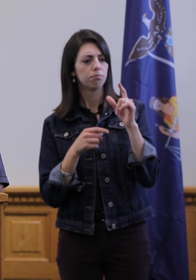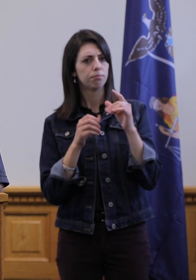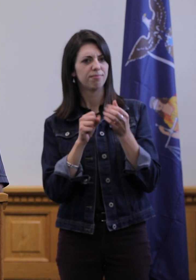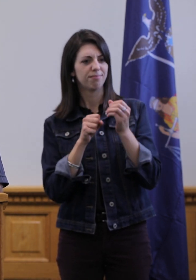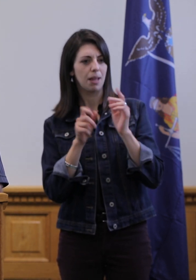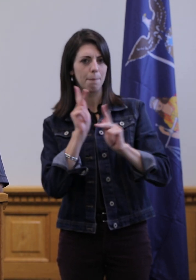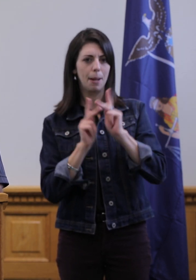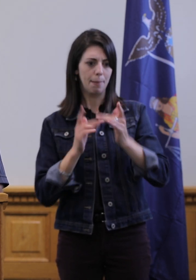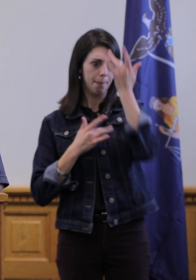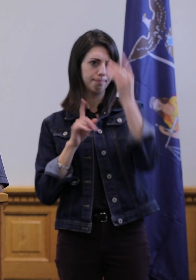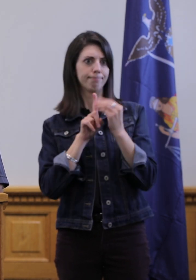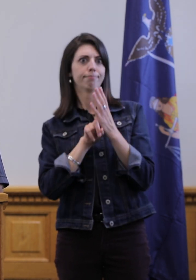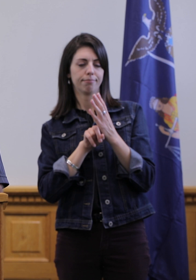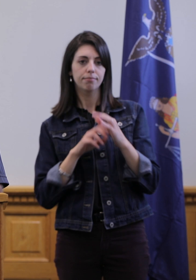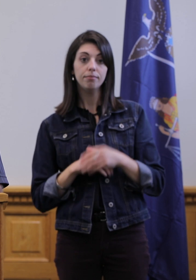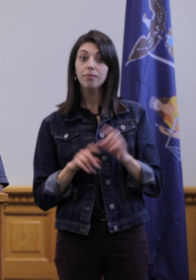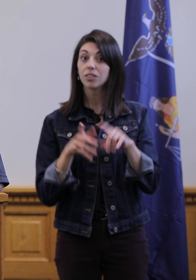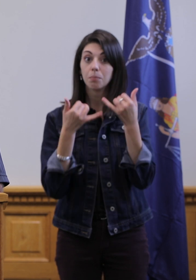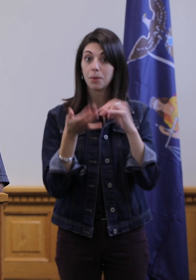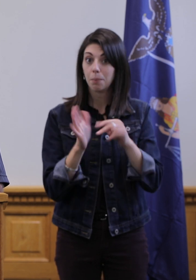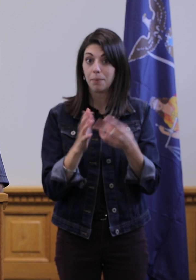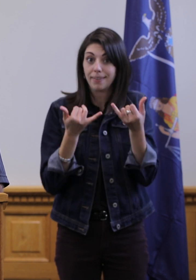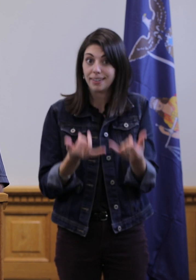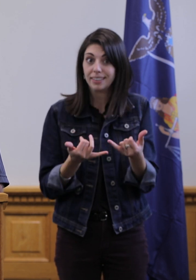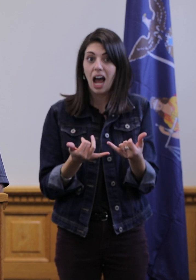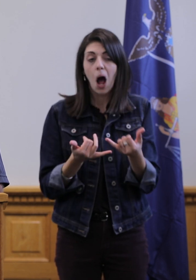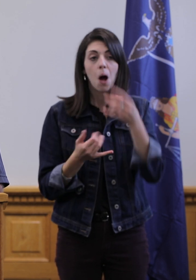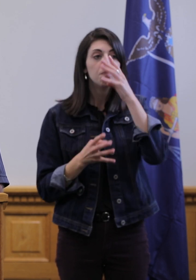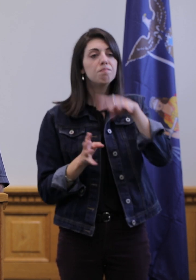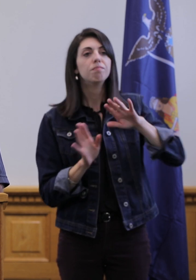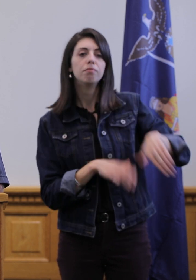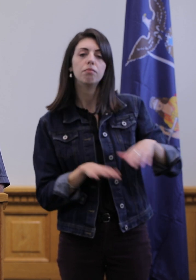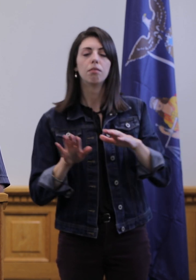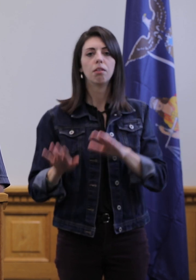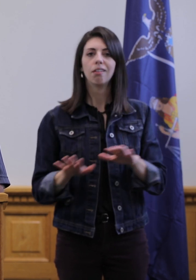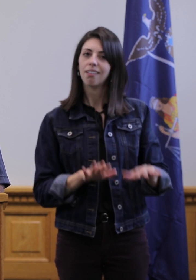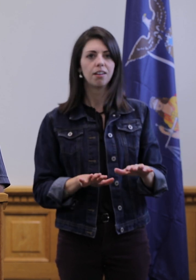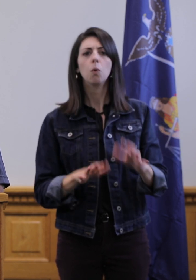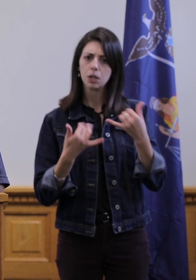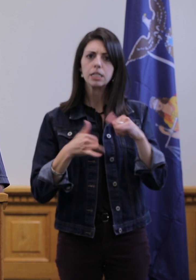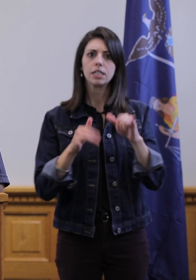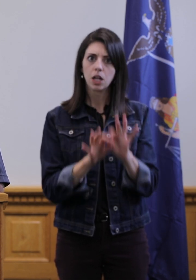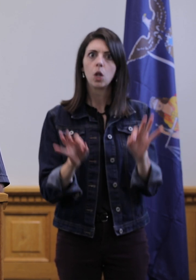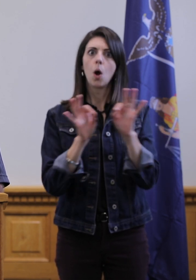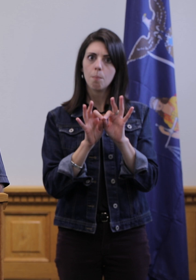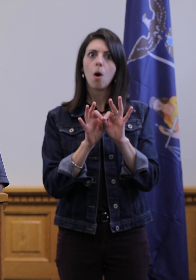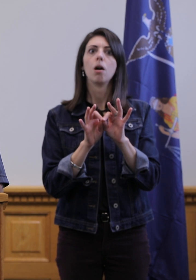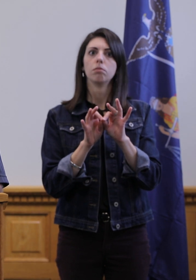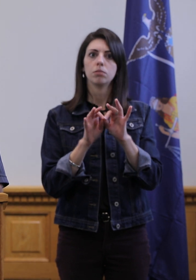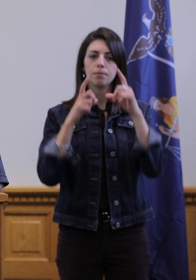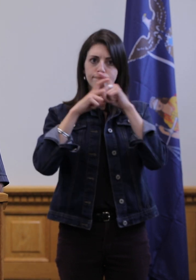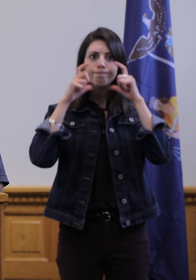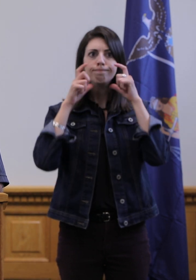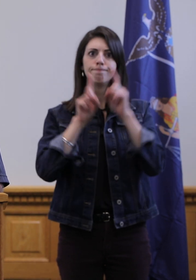Now, especially, is not the time to let our guard down. We must remain vigilant in our efforts to practice appropriate personal protective